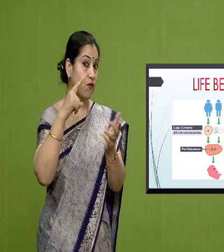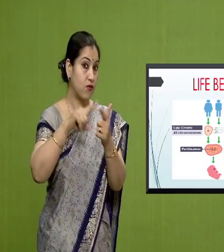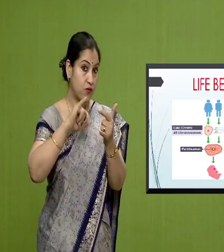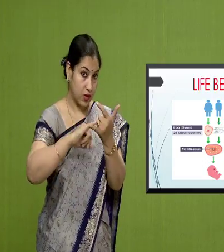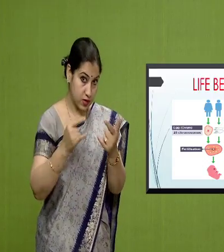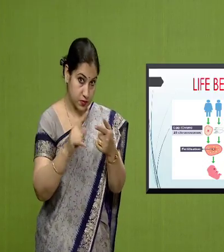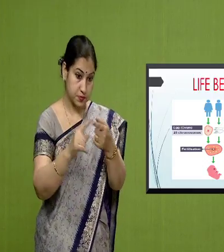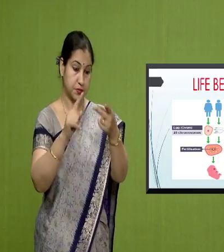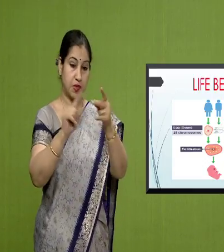fallopian tubes,